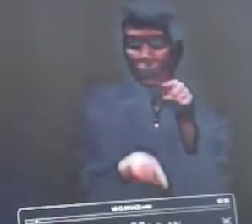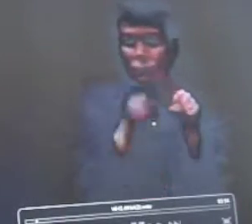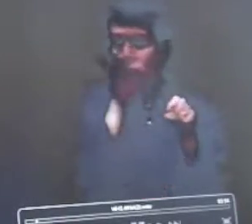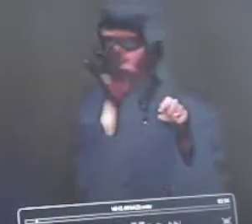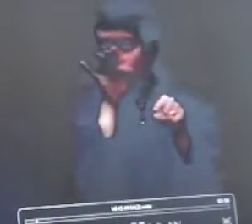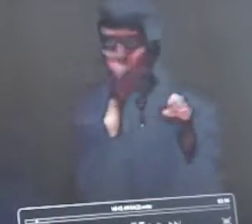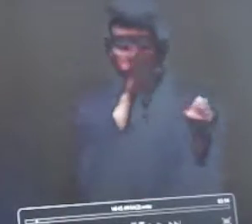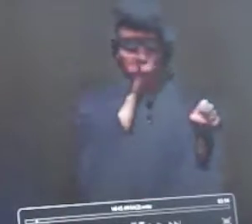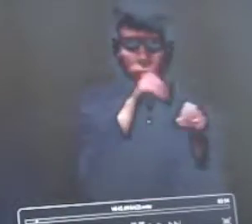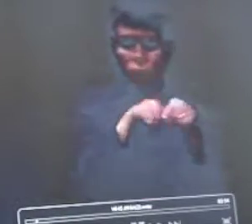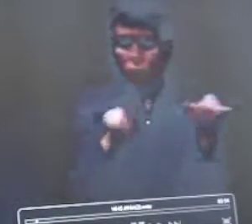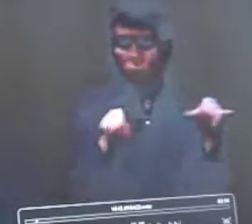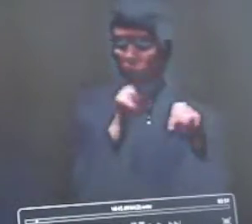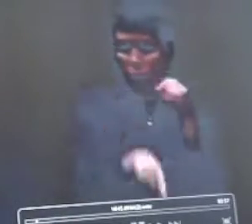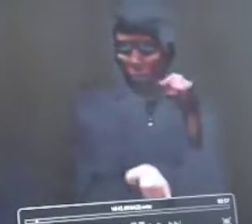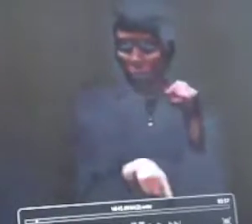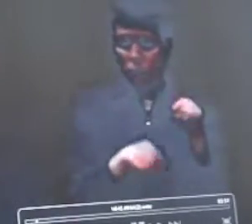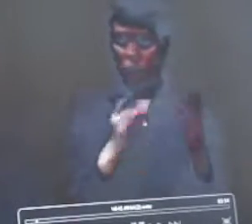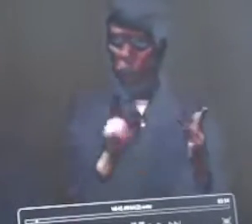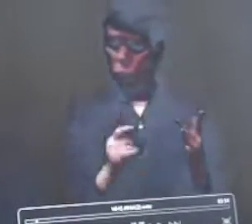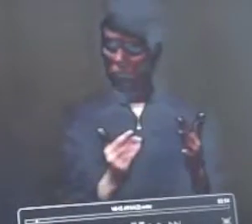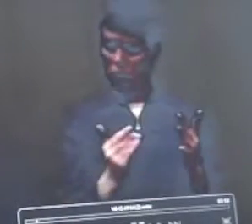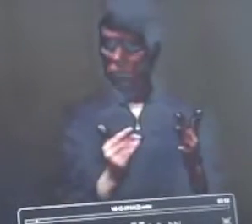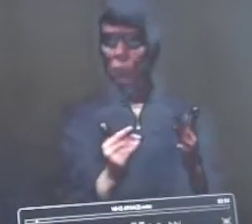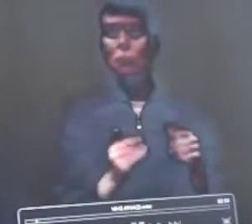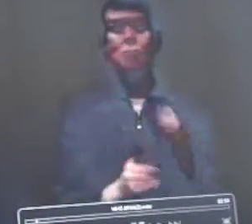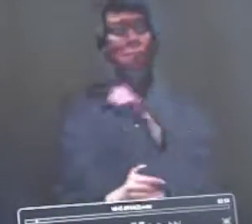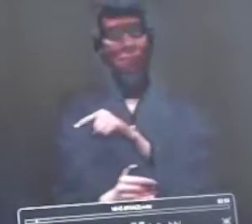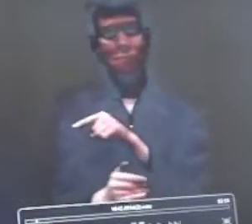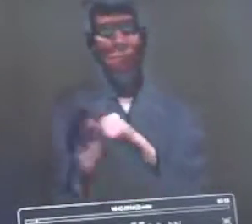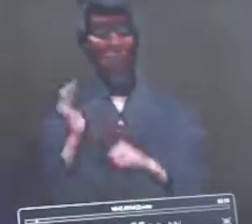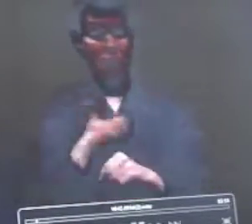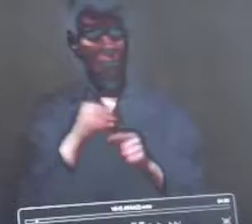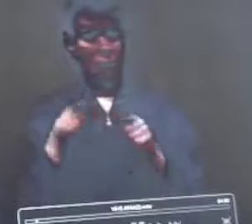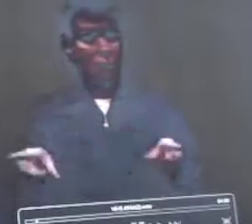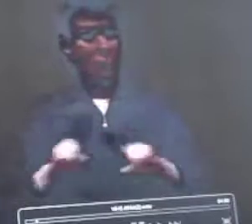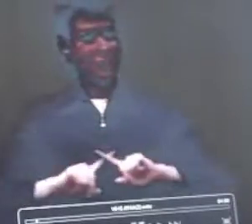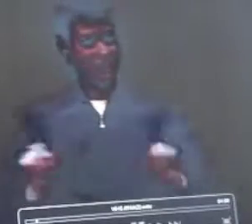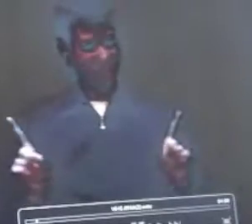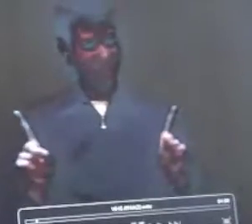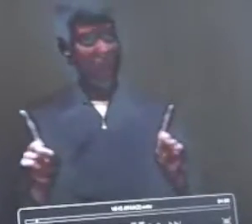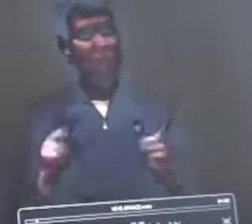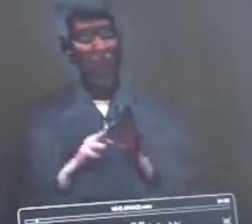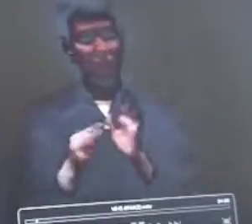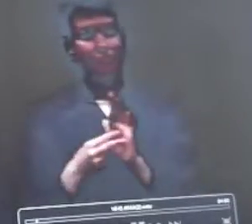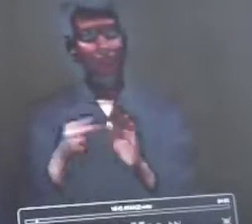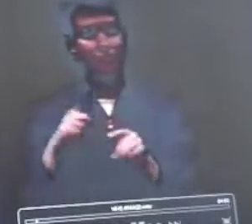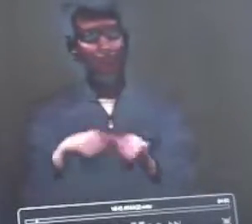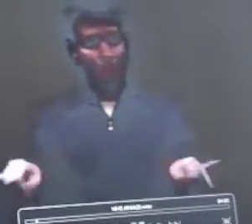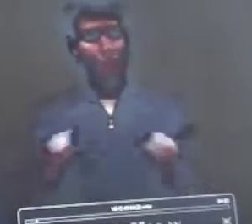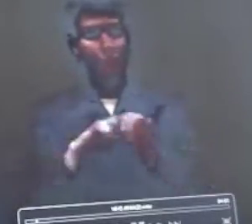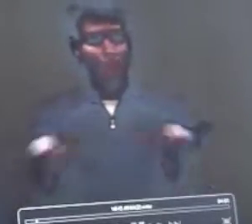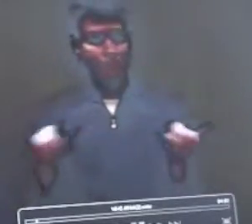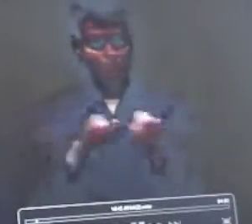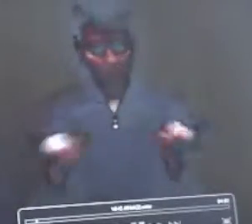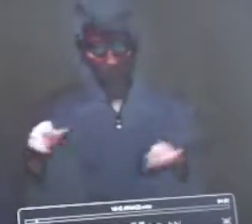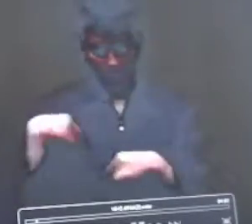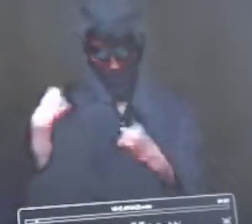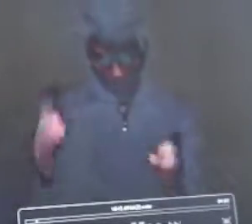With two spoken languages, you can't have two people speaking at the same time, you have to wait. But in our language, it's different.